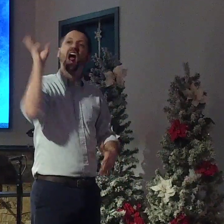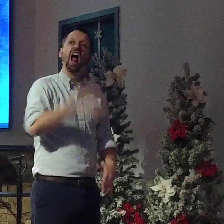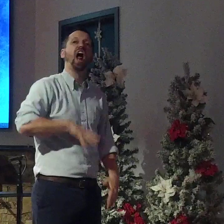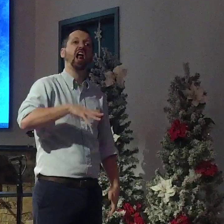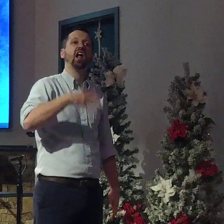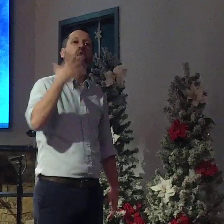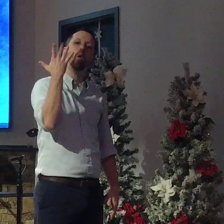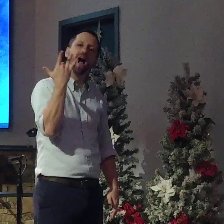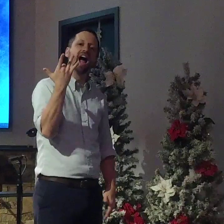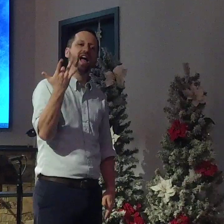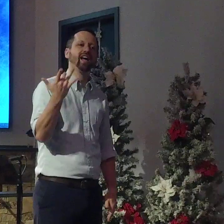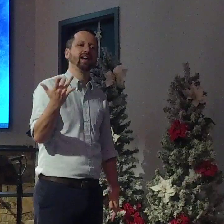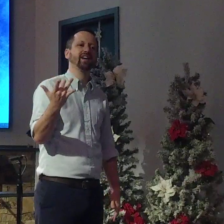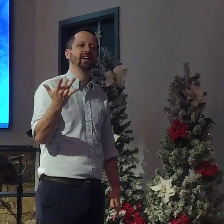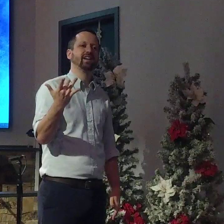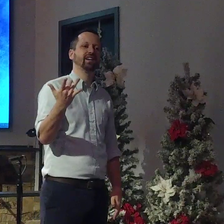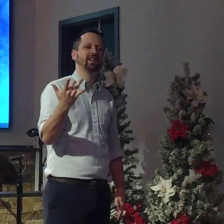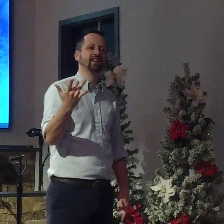God.